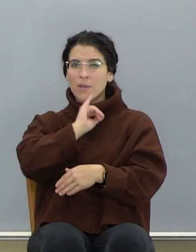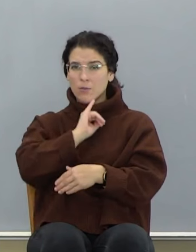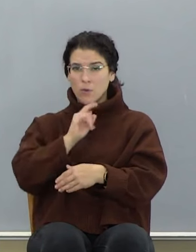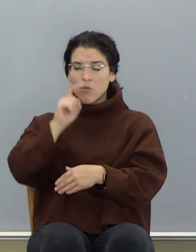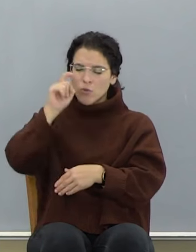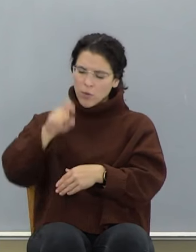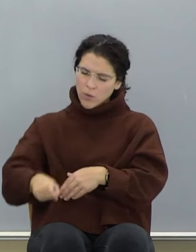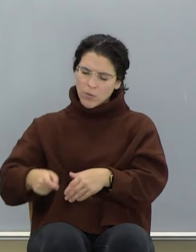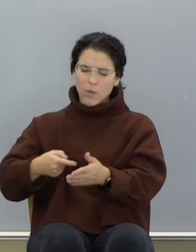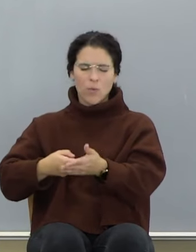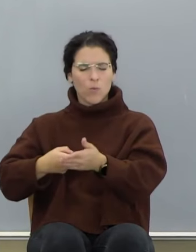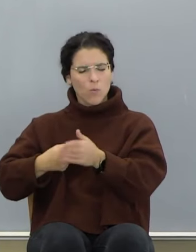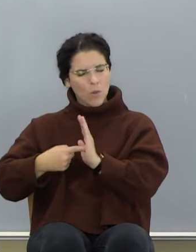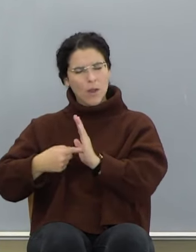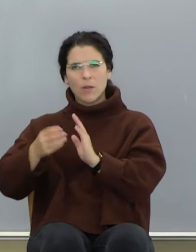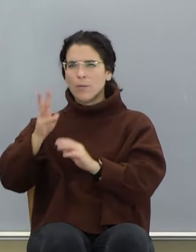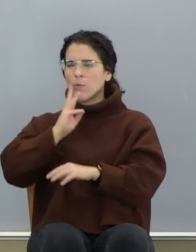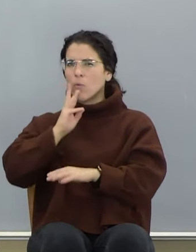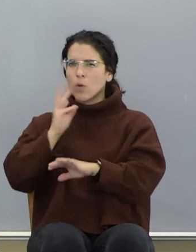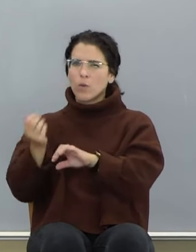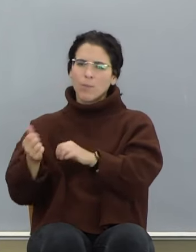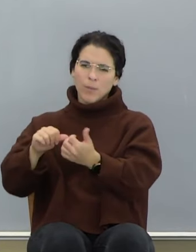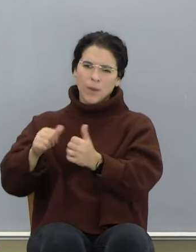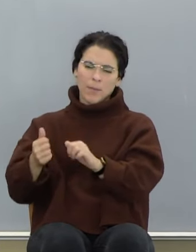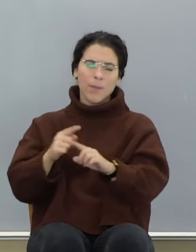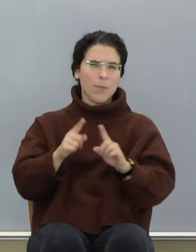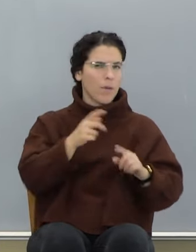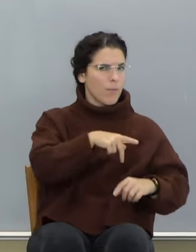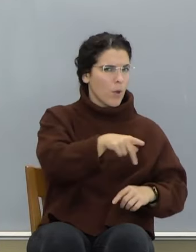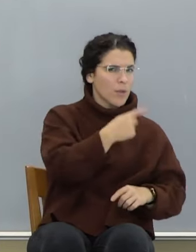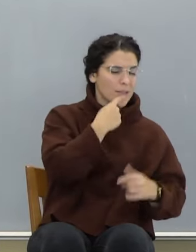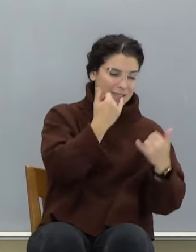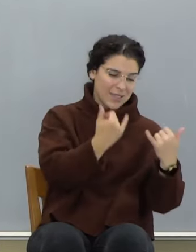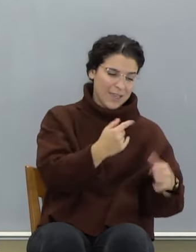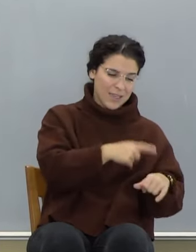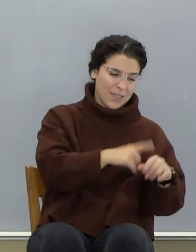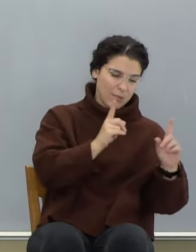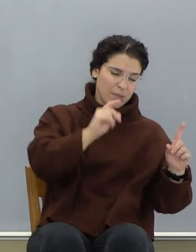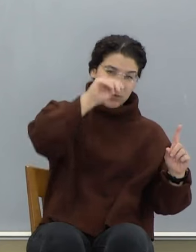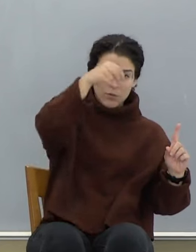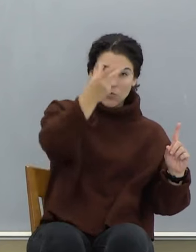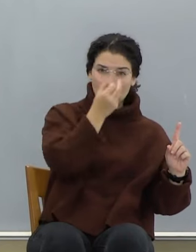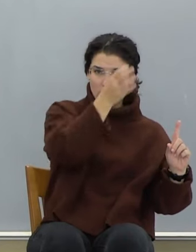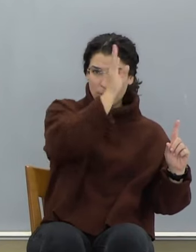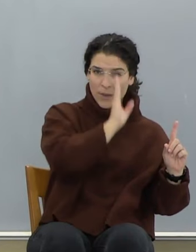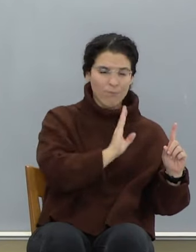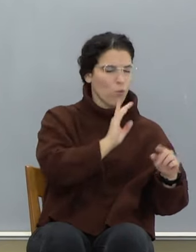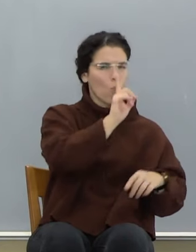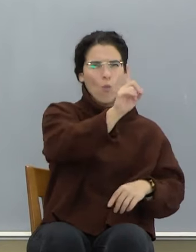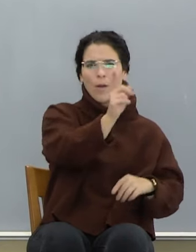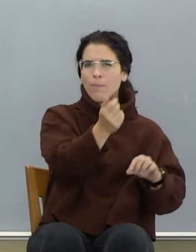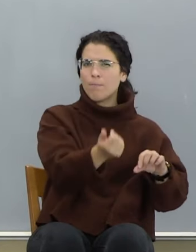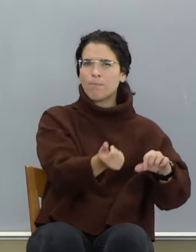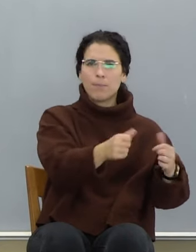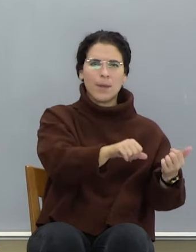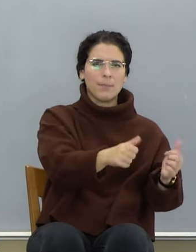be water baptized. Paul says, you know what, today in the current dispensation of the grace of God, there's only one baptism. So what I'm getting at is, wait a minute,